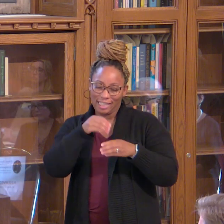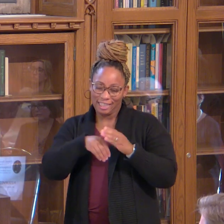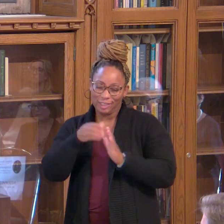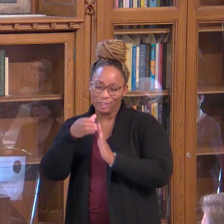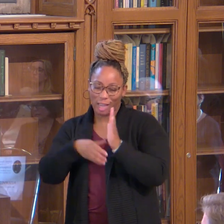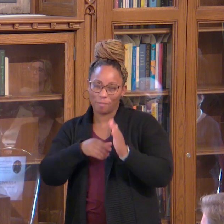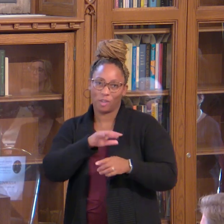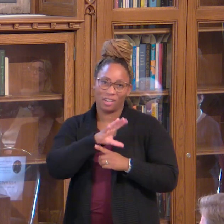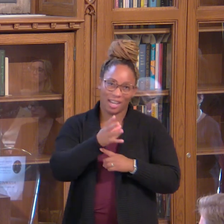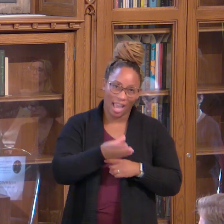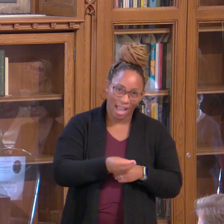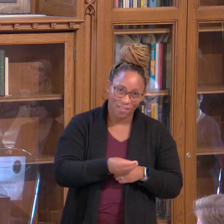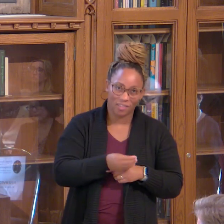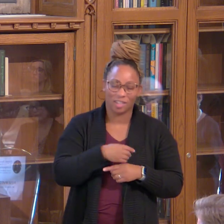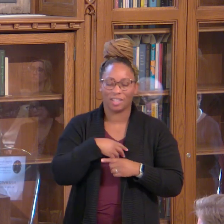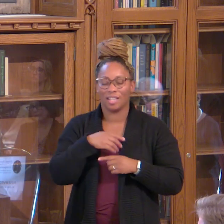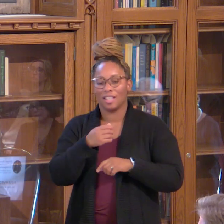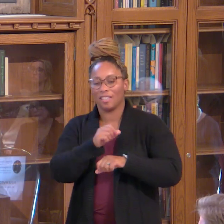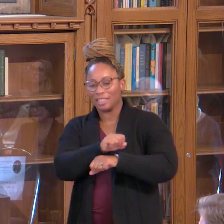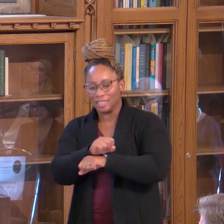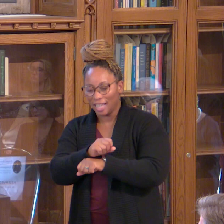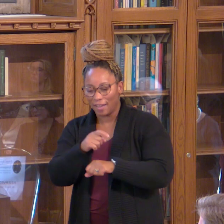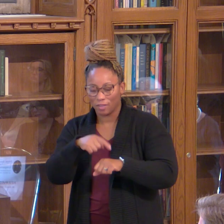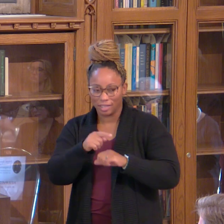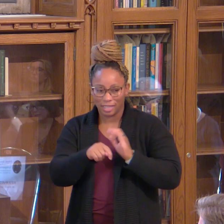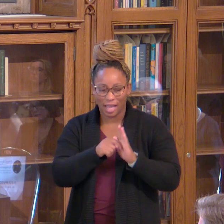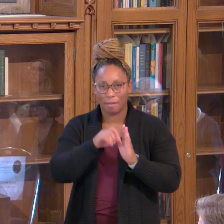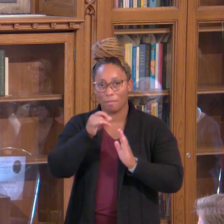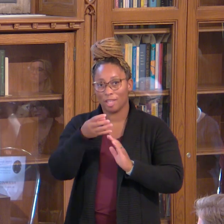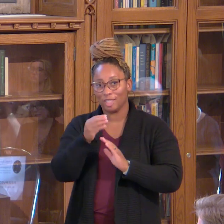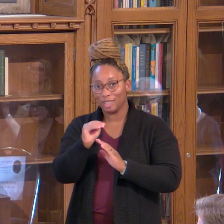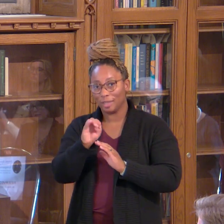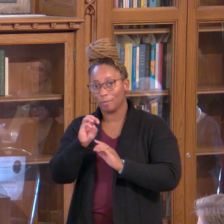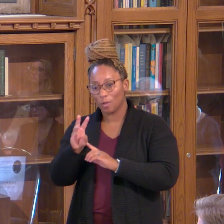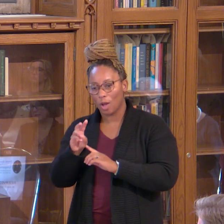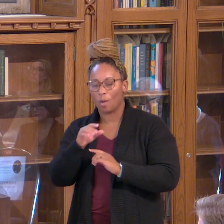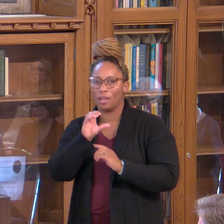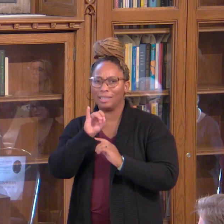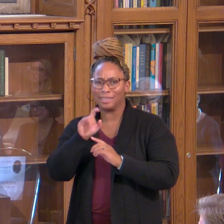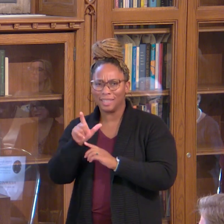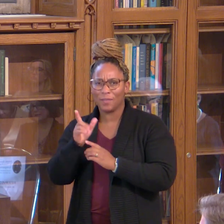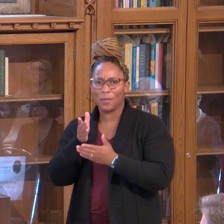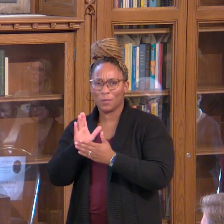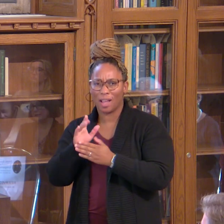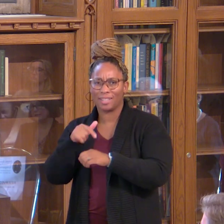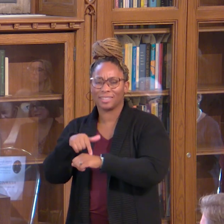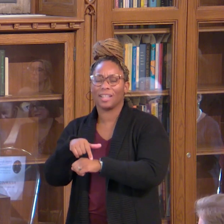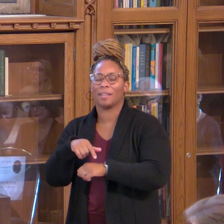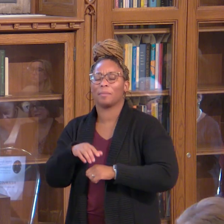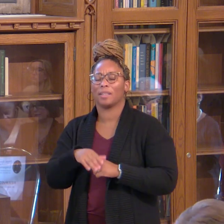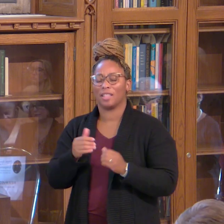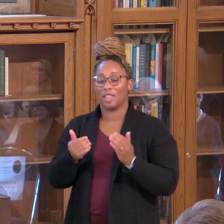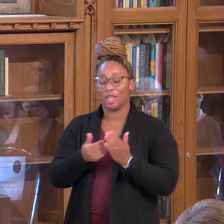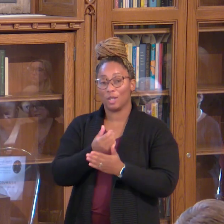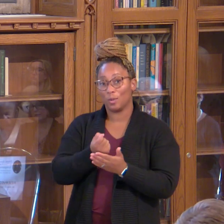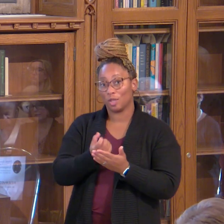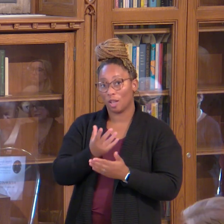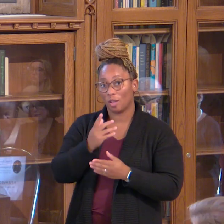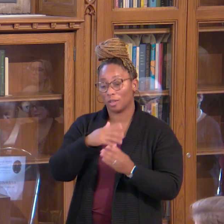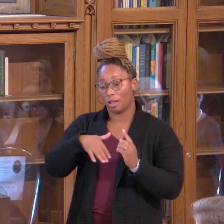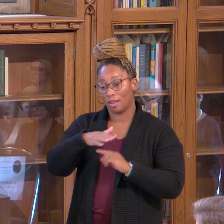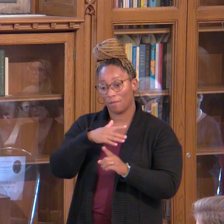Africa they're in the the slavery period the Jim Crow period the Civil Rights they're everywhere the new scholarship on